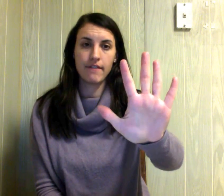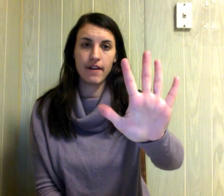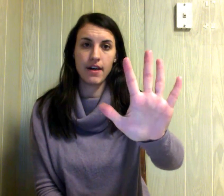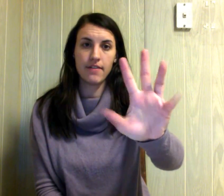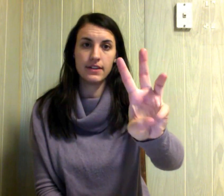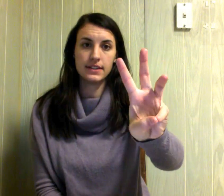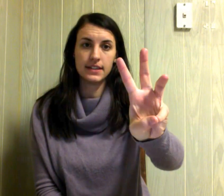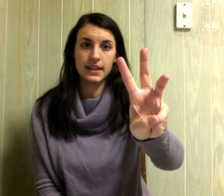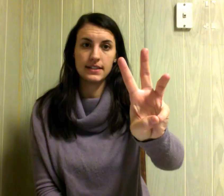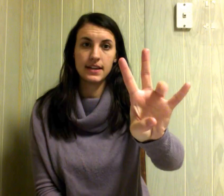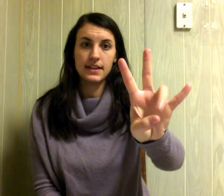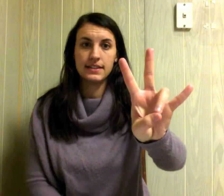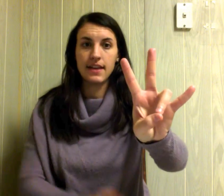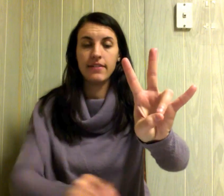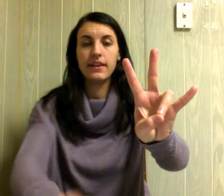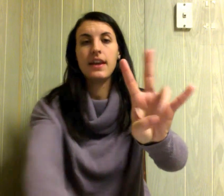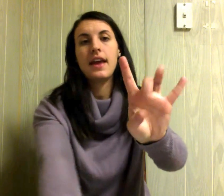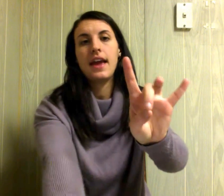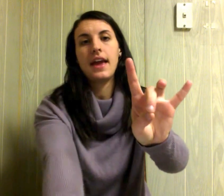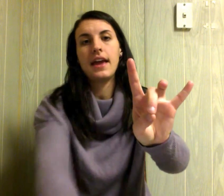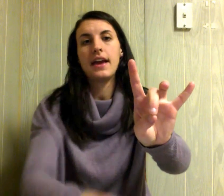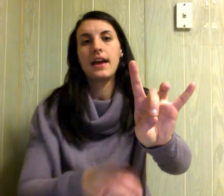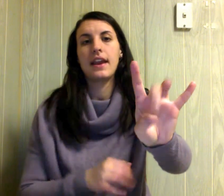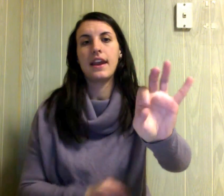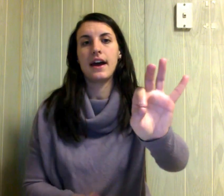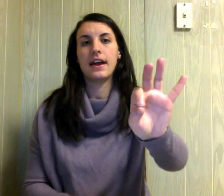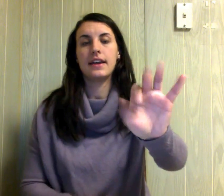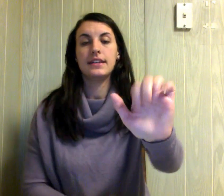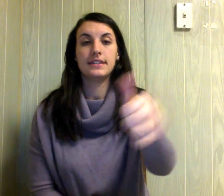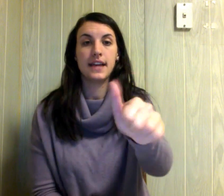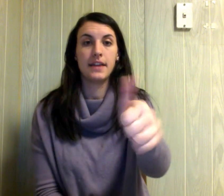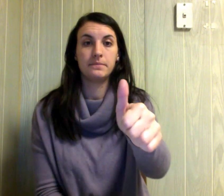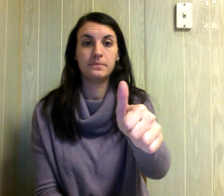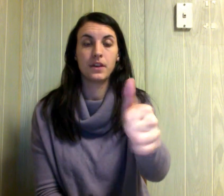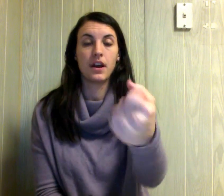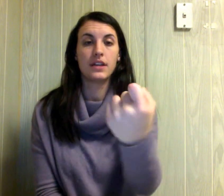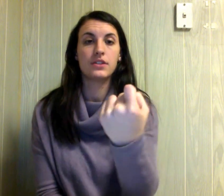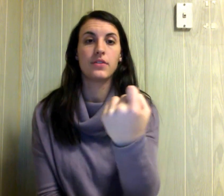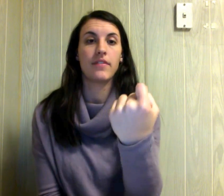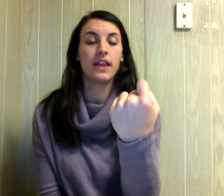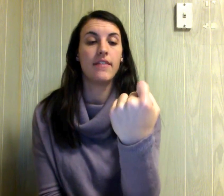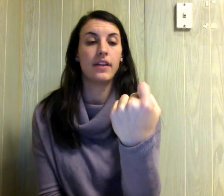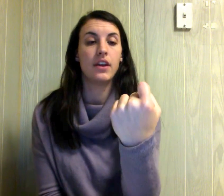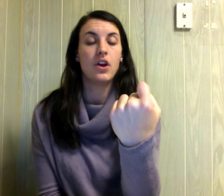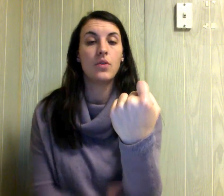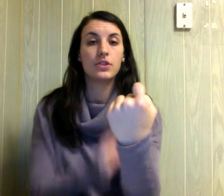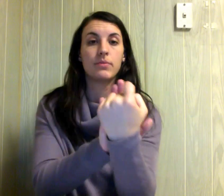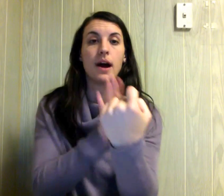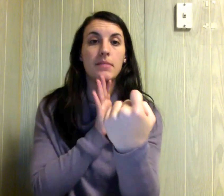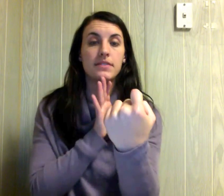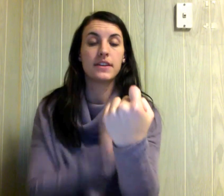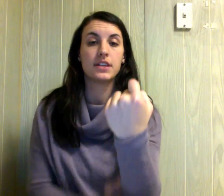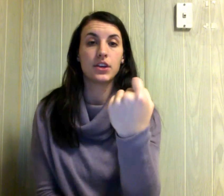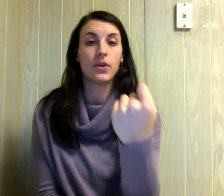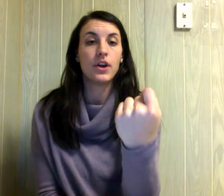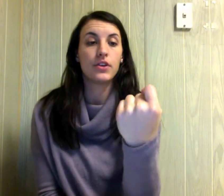5, 6, 7, 8, 9, 10. Alright, so we have 11, which your palm is facing you. You